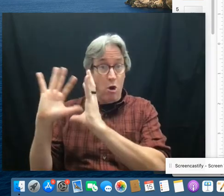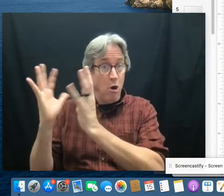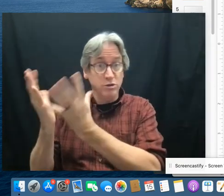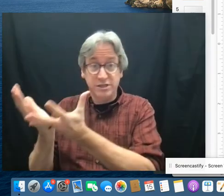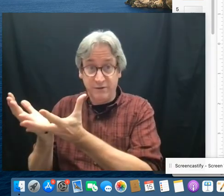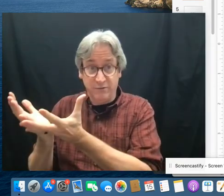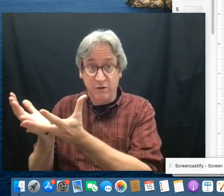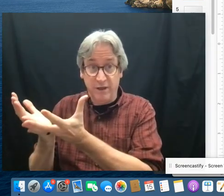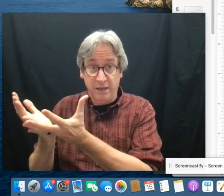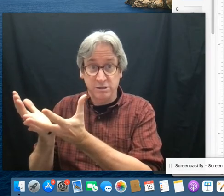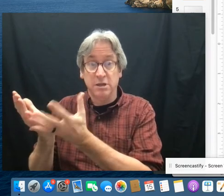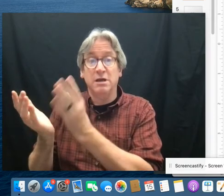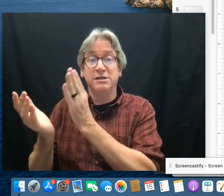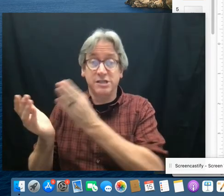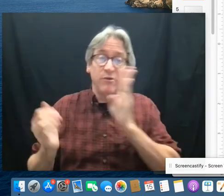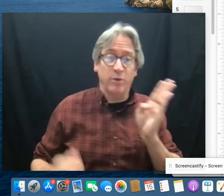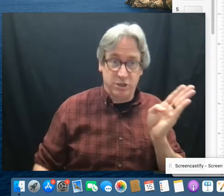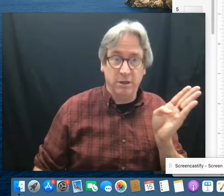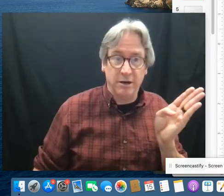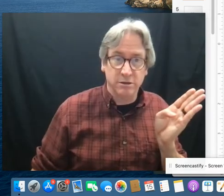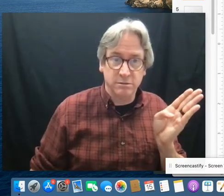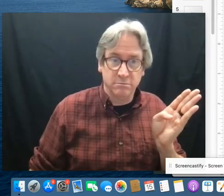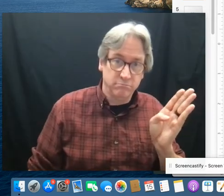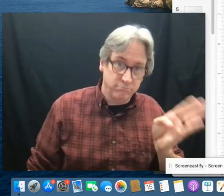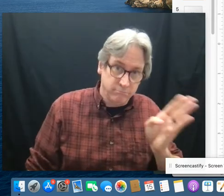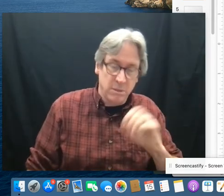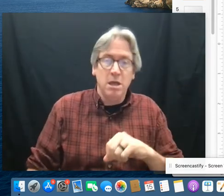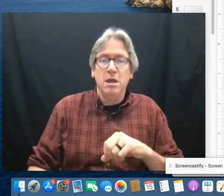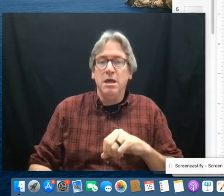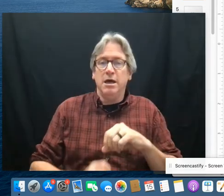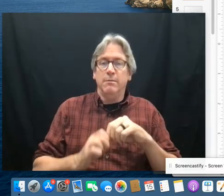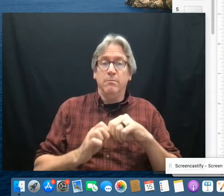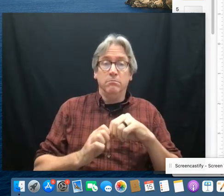a host of different things, some of which are letters.